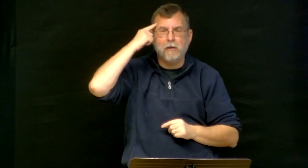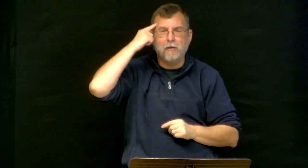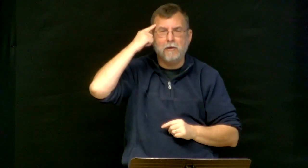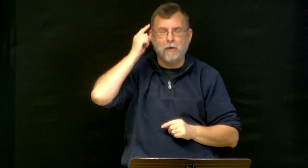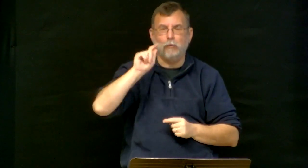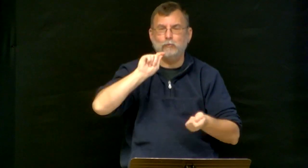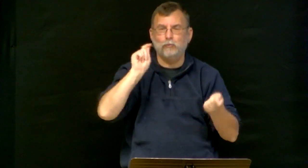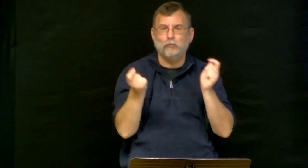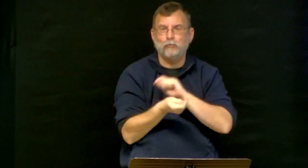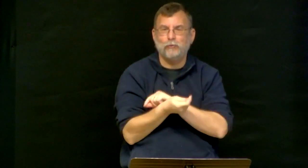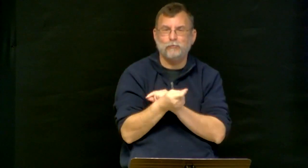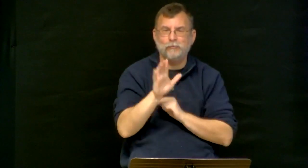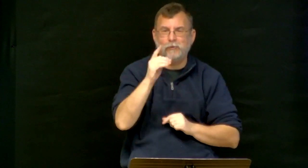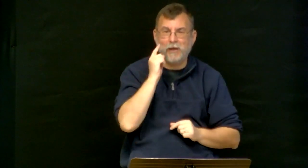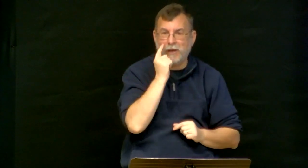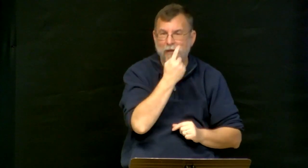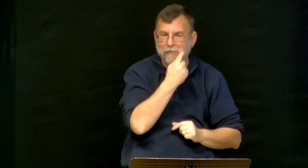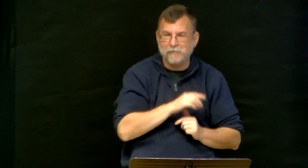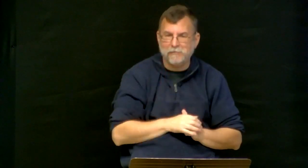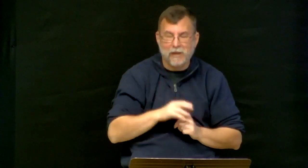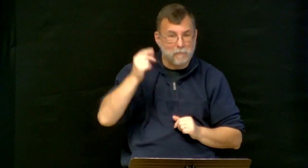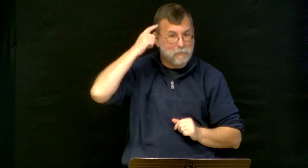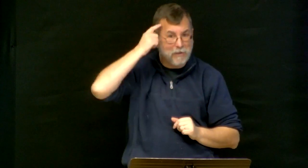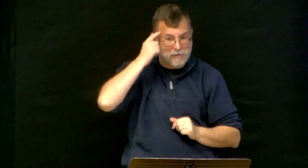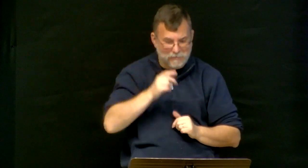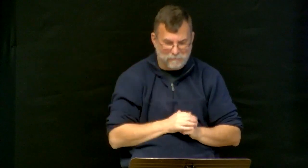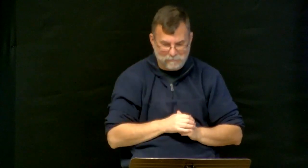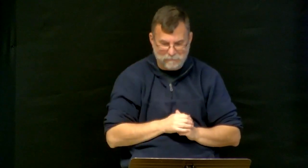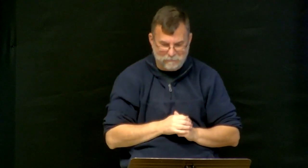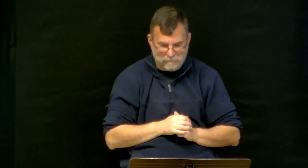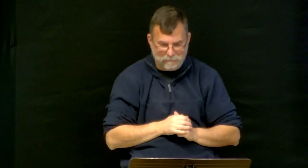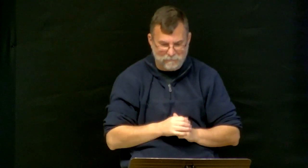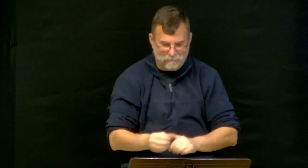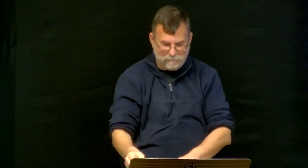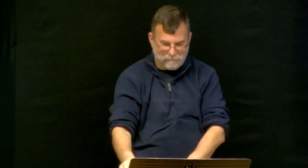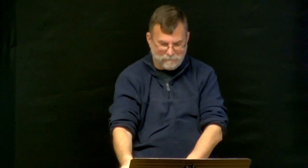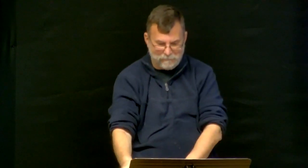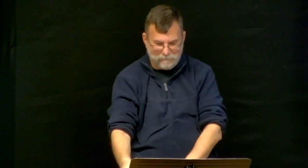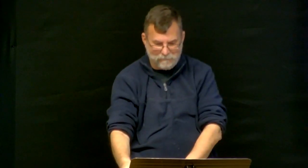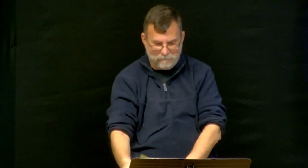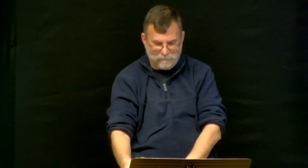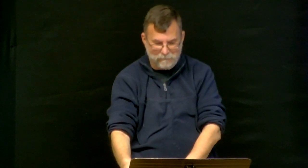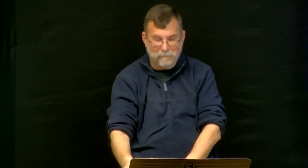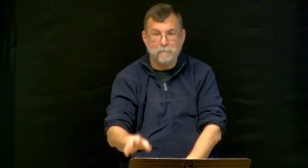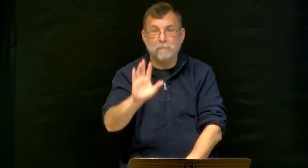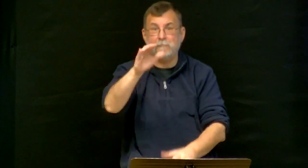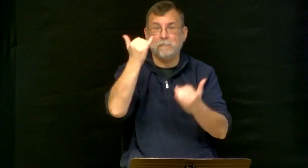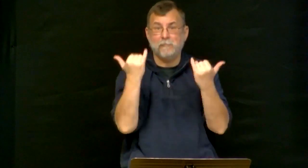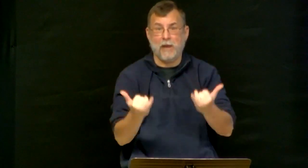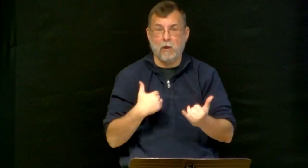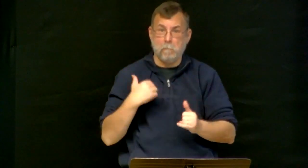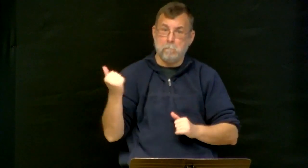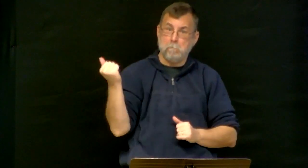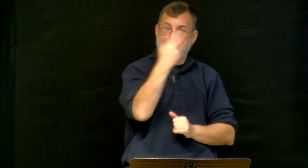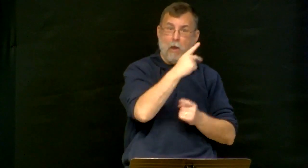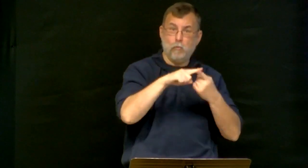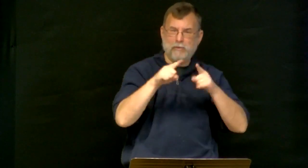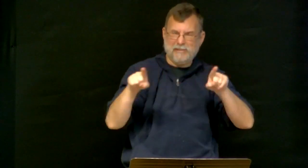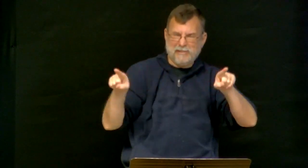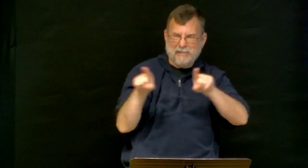thing, a different perspective, a different interpretation is going to come to your head when you see a snowman the next time.